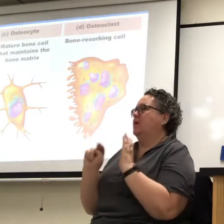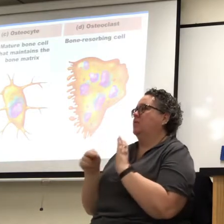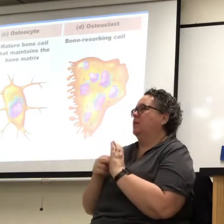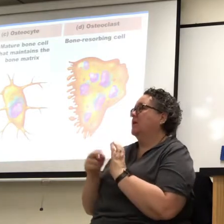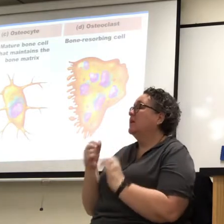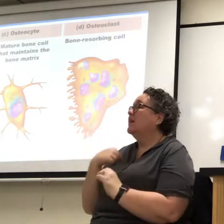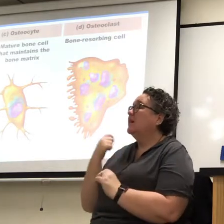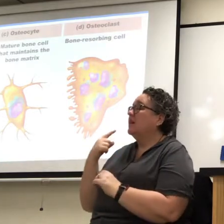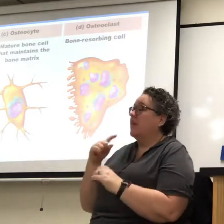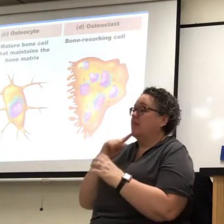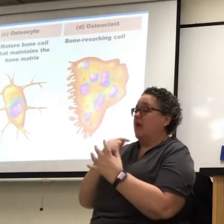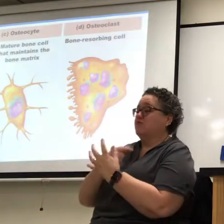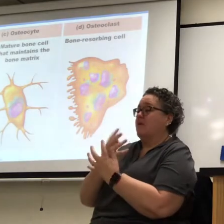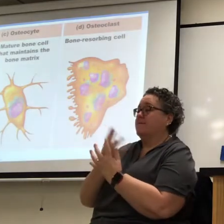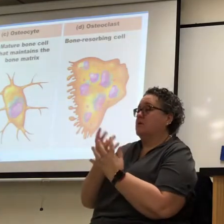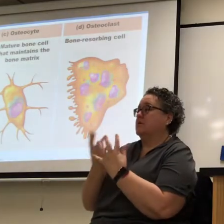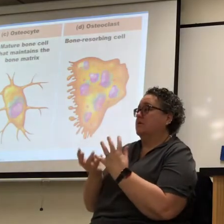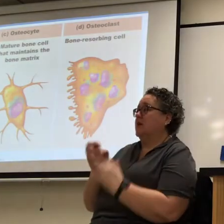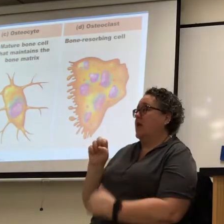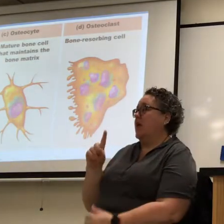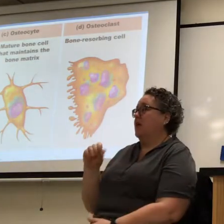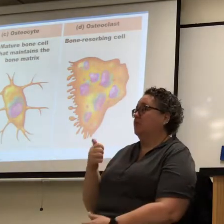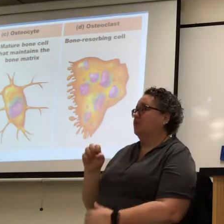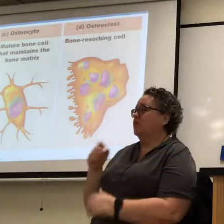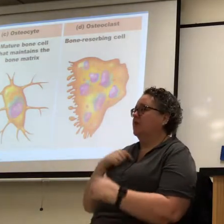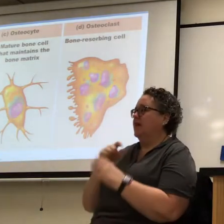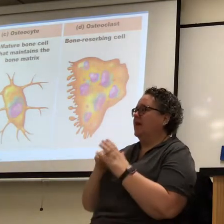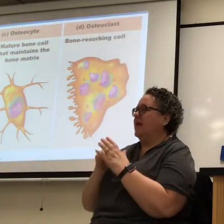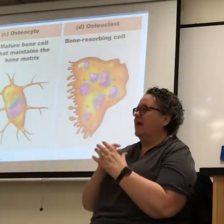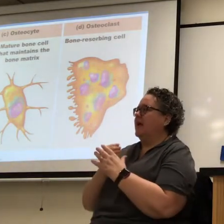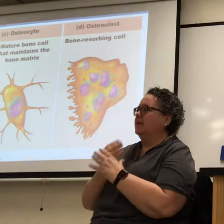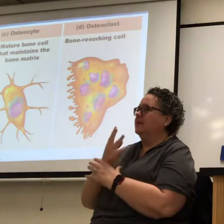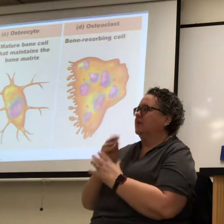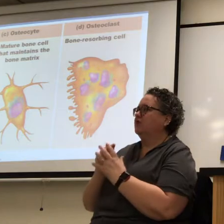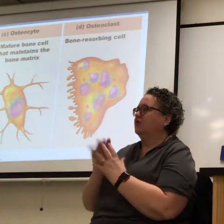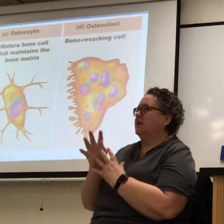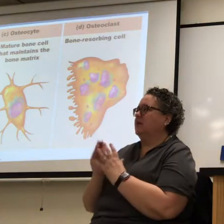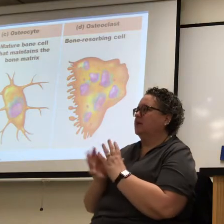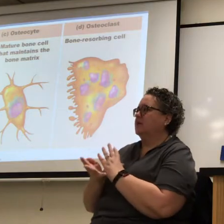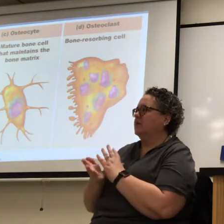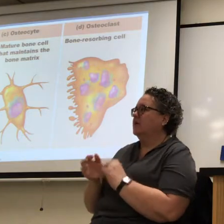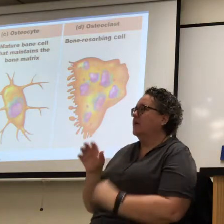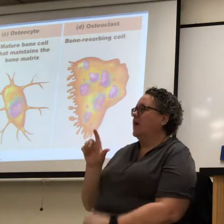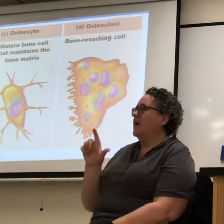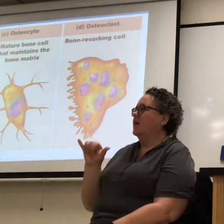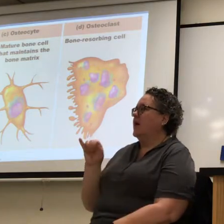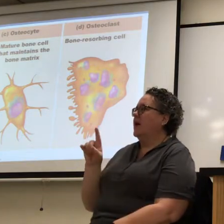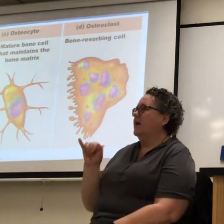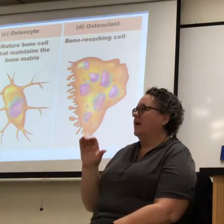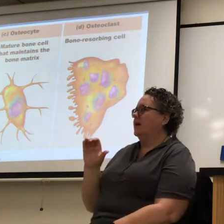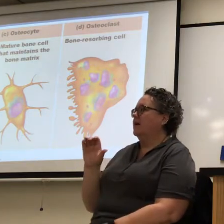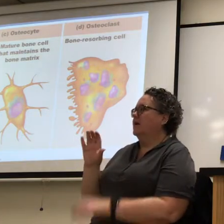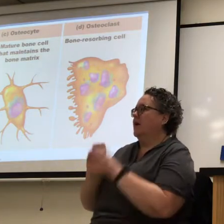And at that ruffled edge, this cell can secrete lytic chemicals that can actually dissolve bone.